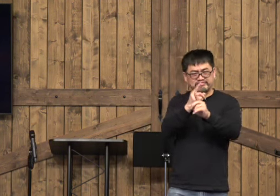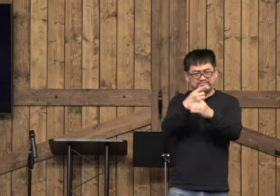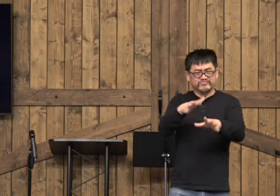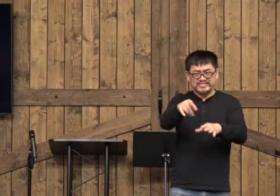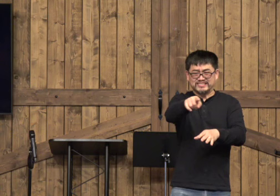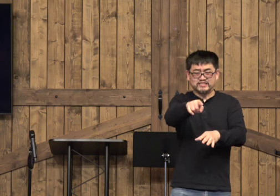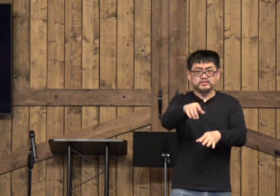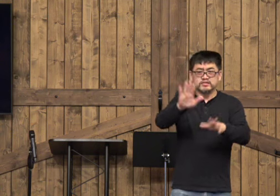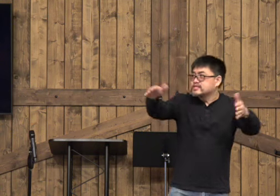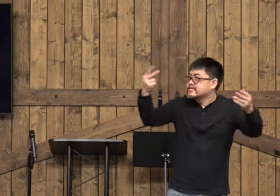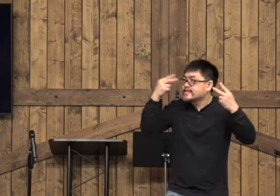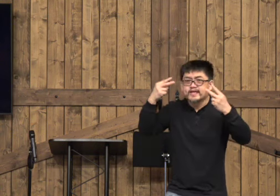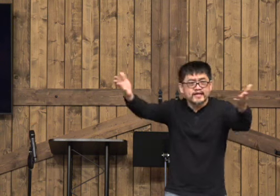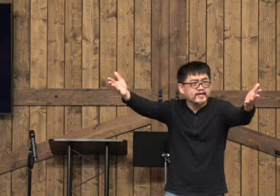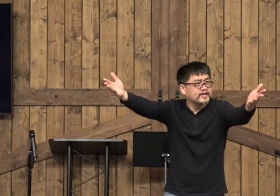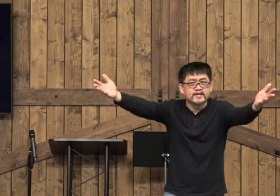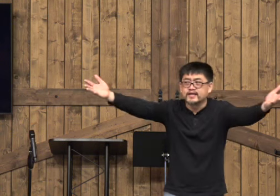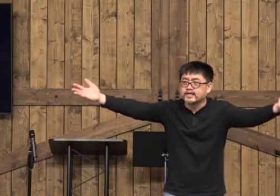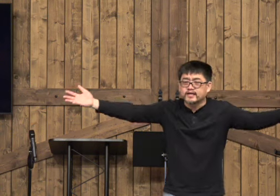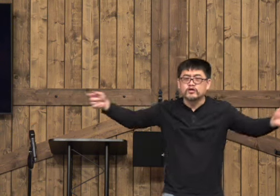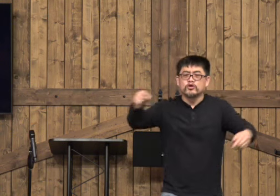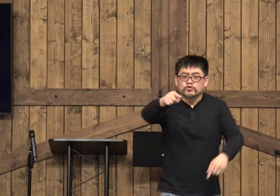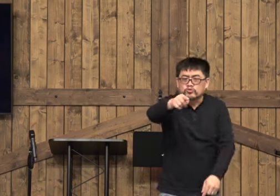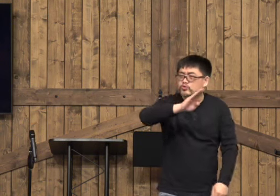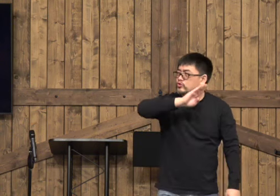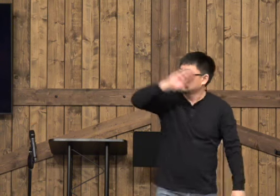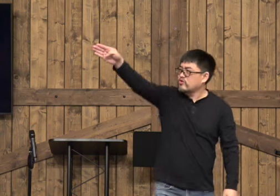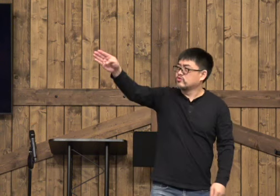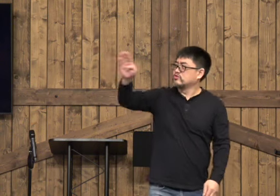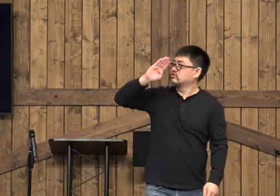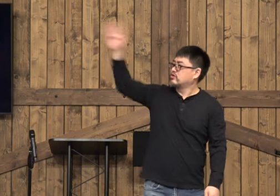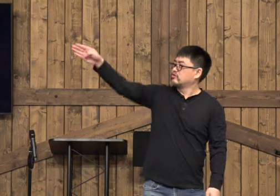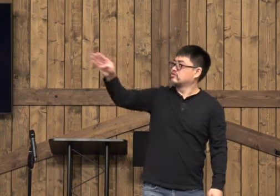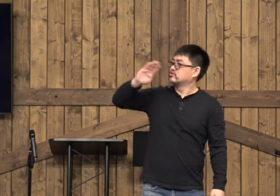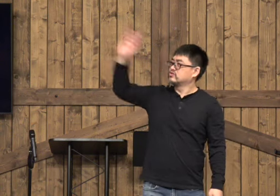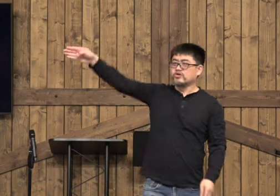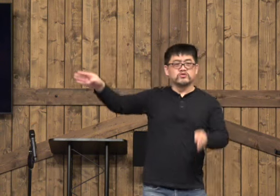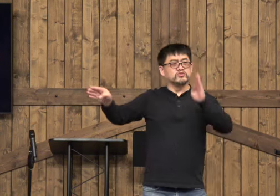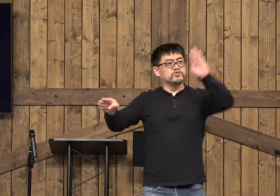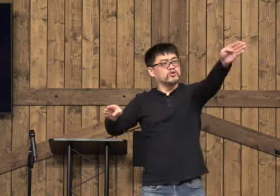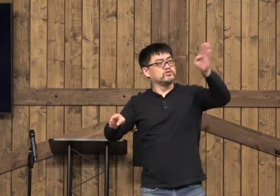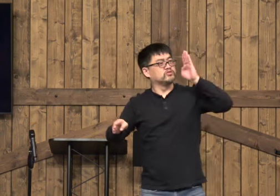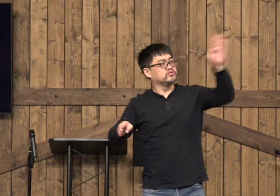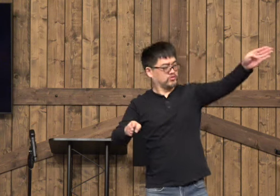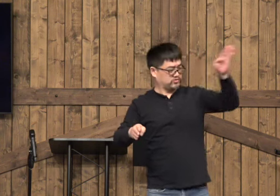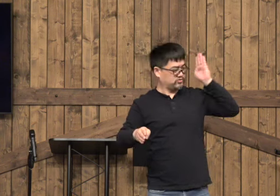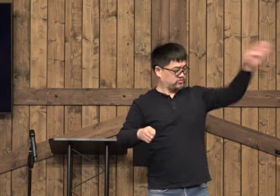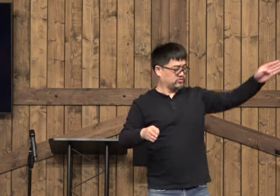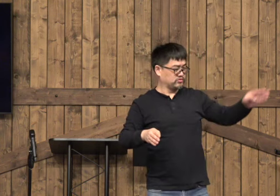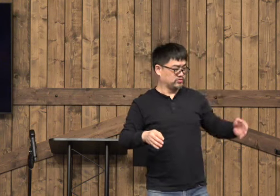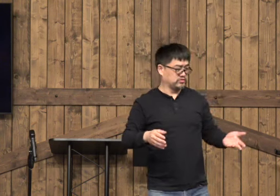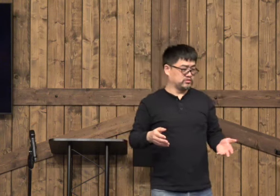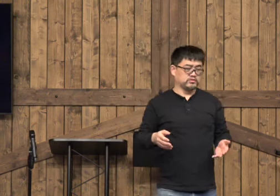I have taught you for three and a half years and they're all watching but I want to send you out I want you to go